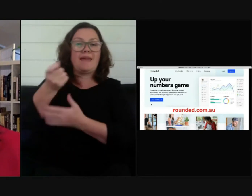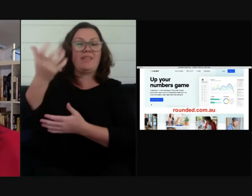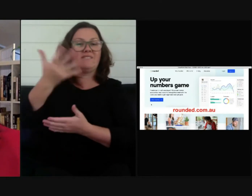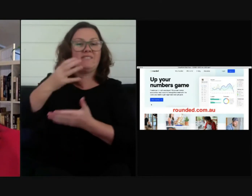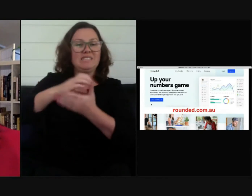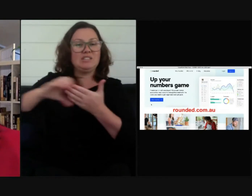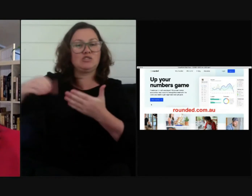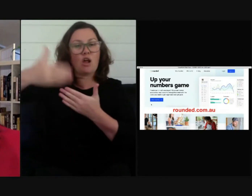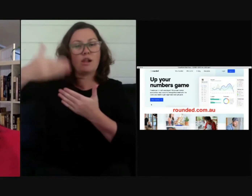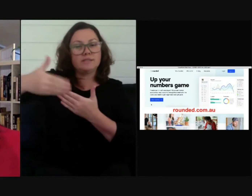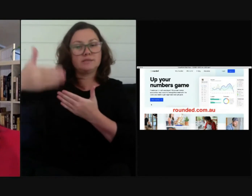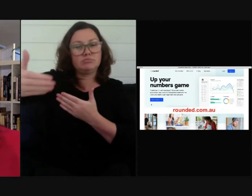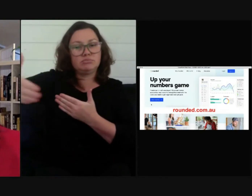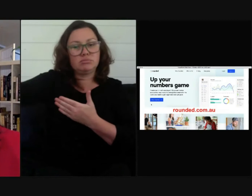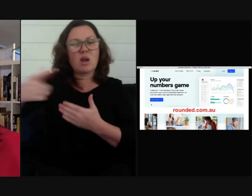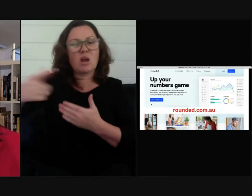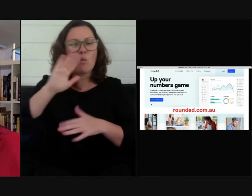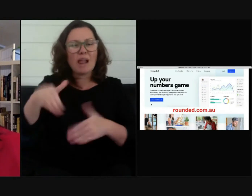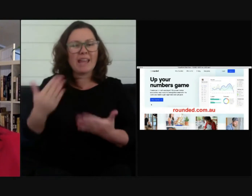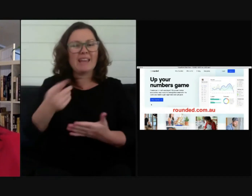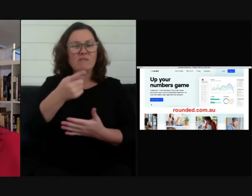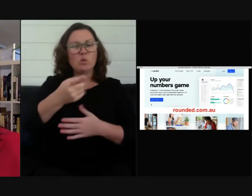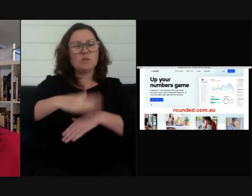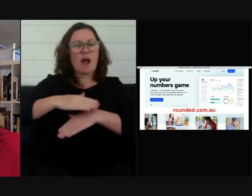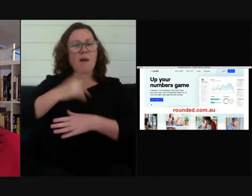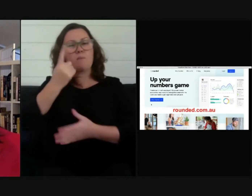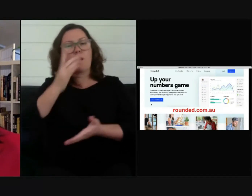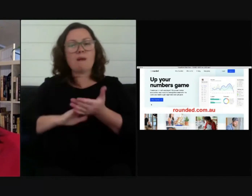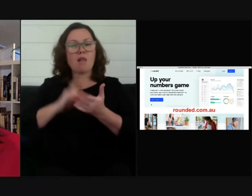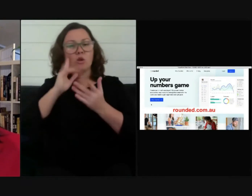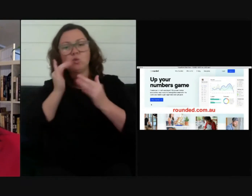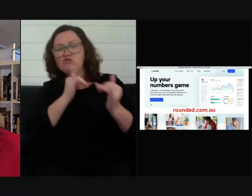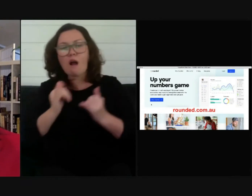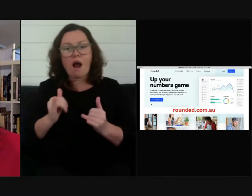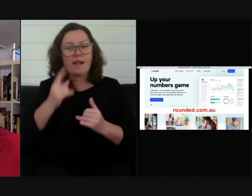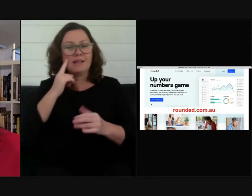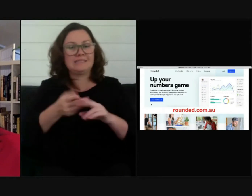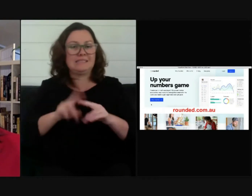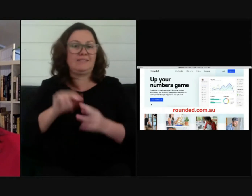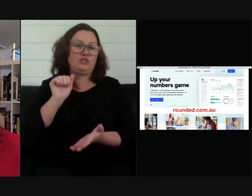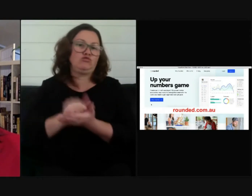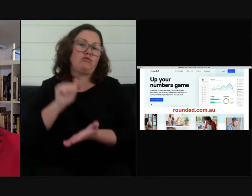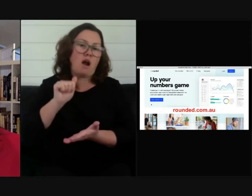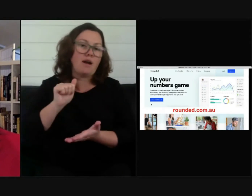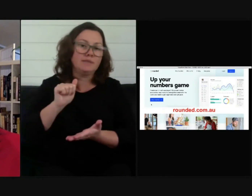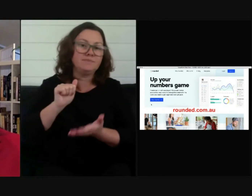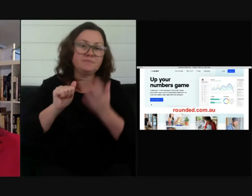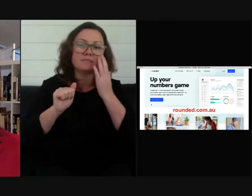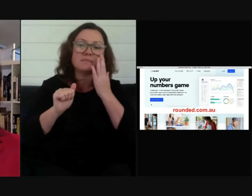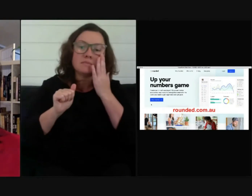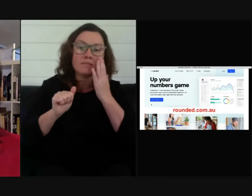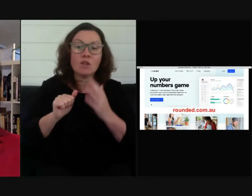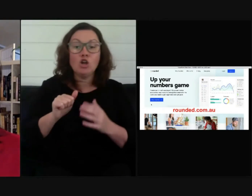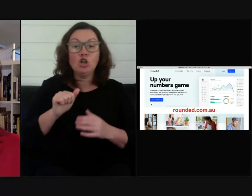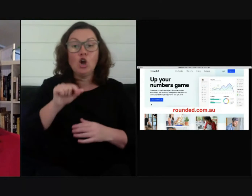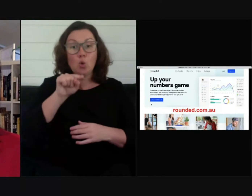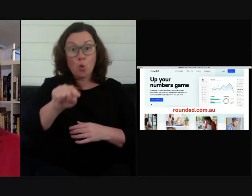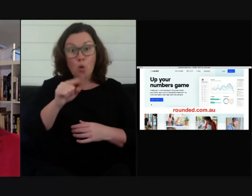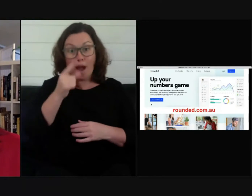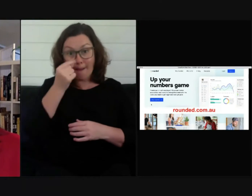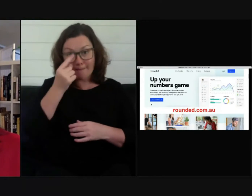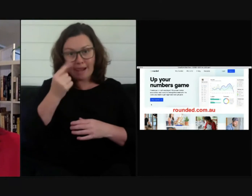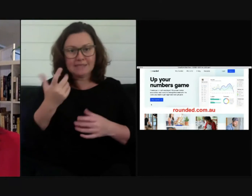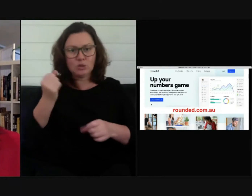you. And I do recommend that because really your ability to quickly generate accurate reports about your